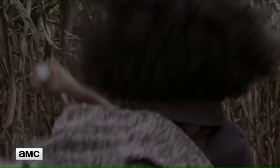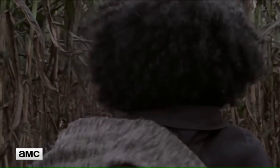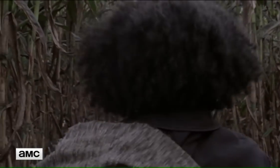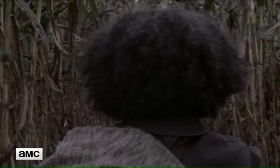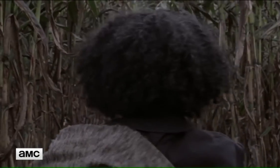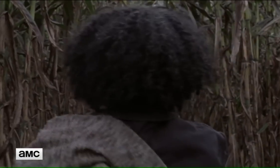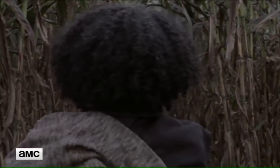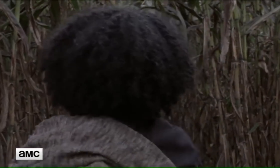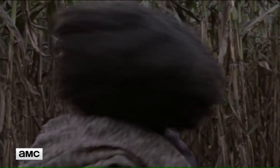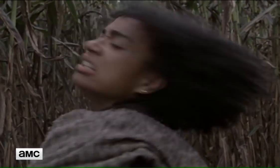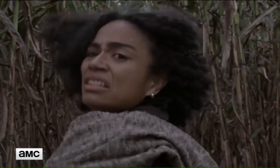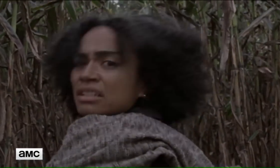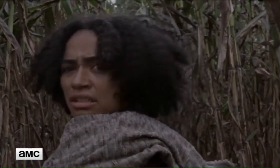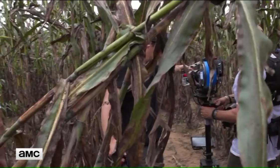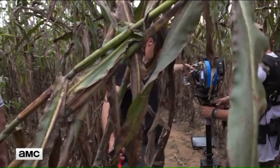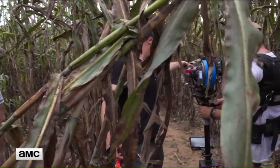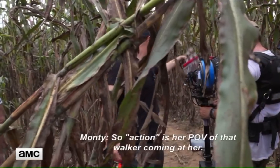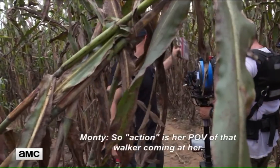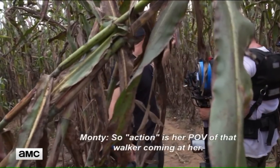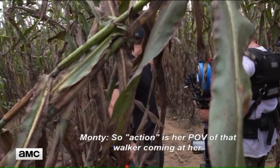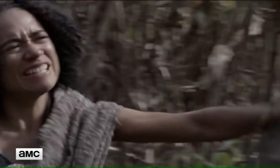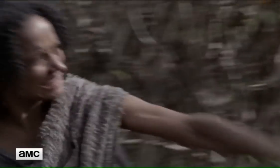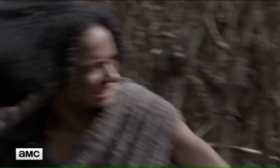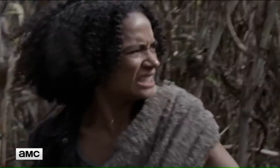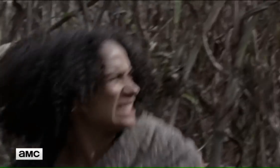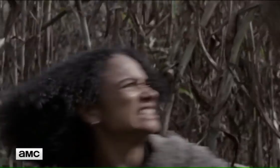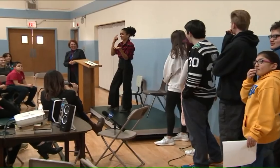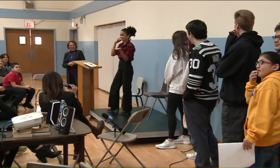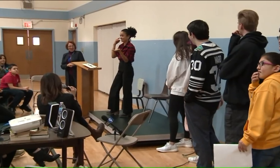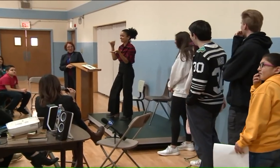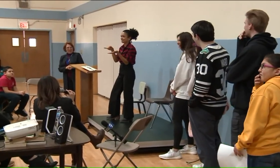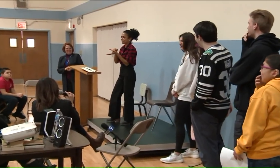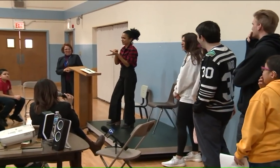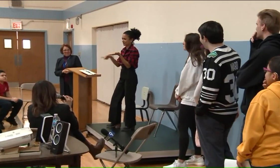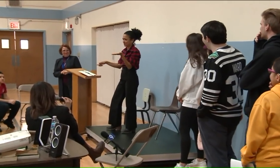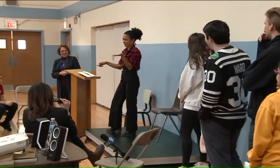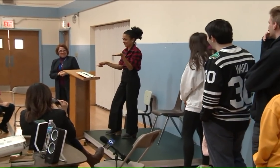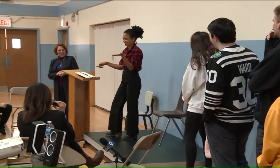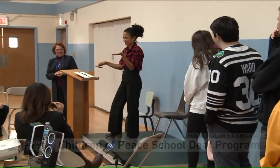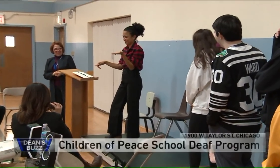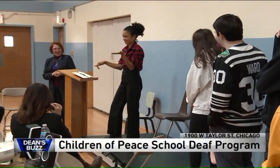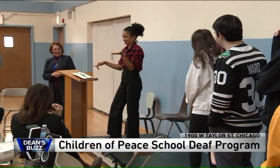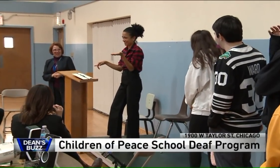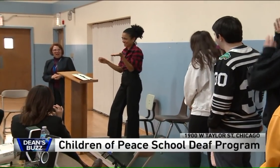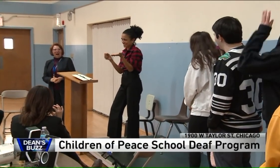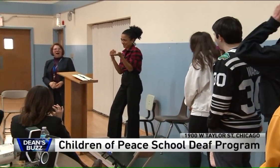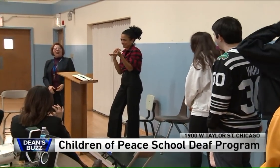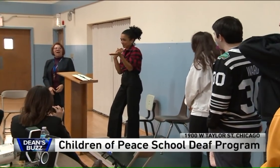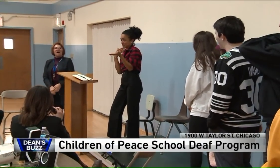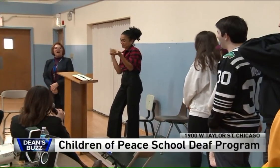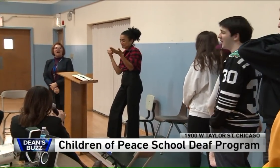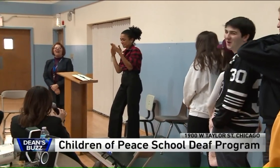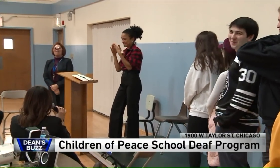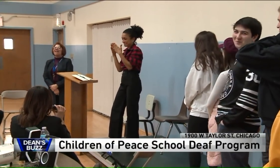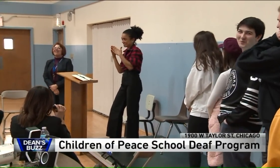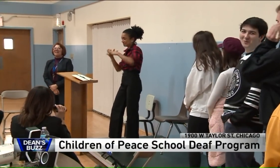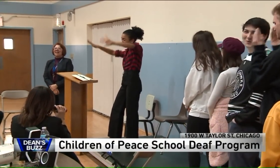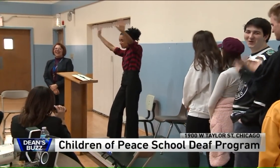deaf. This past Friday at her alma mater, the Children of Peace Catholic School's deaf program, she spoke to students there and answered